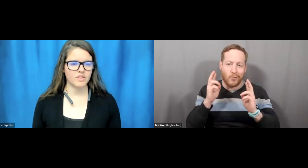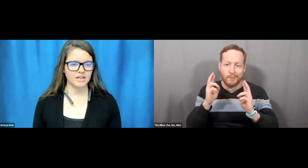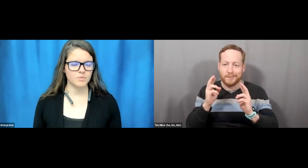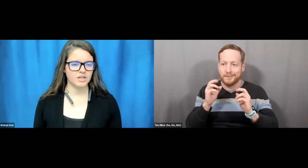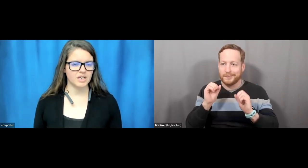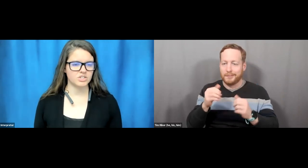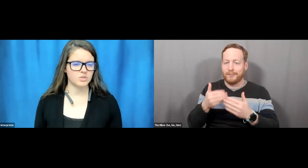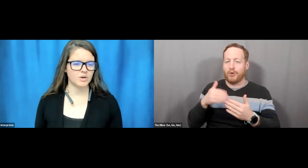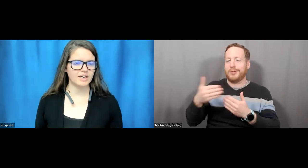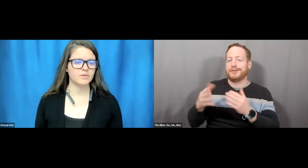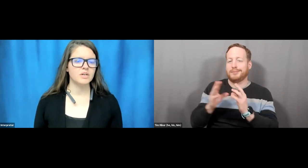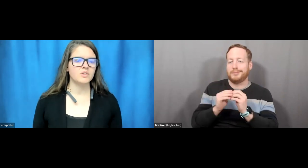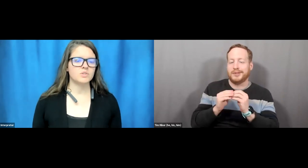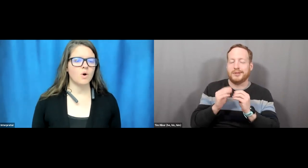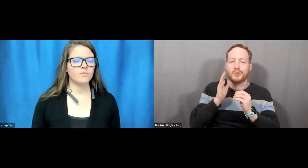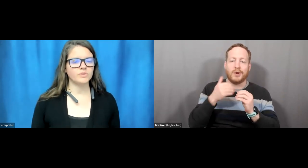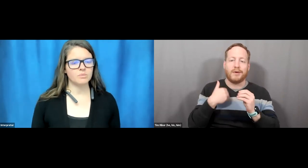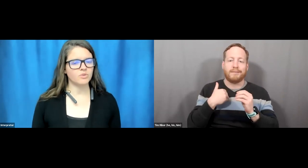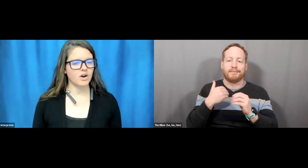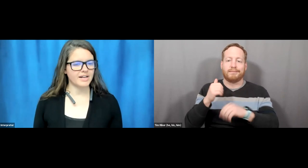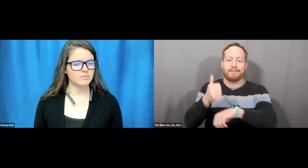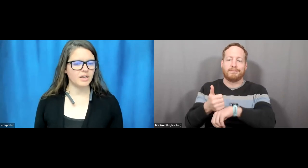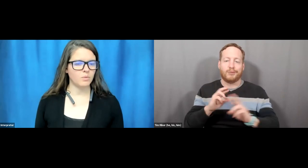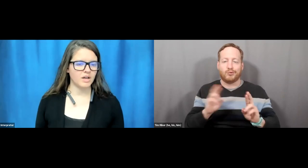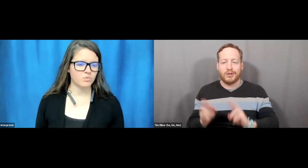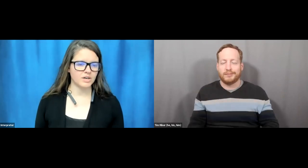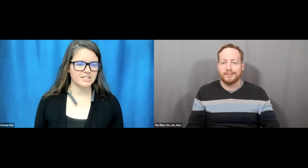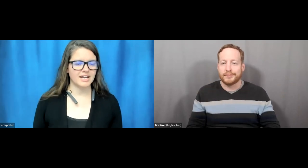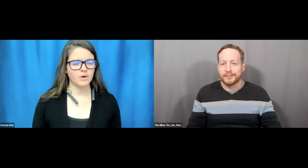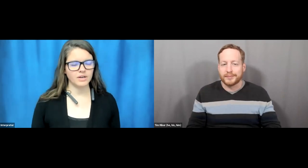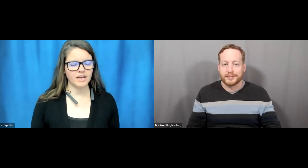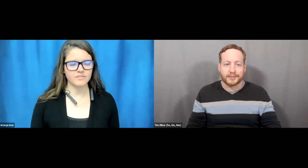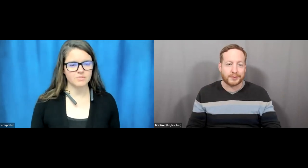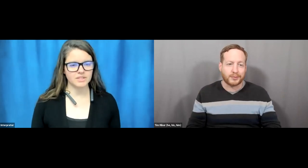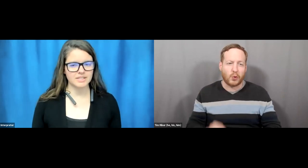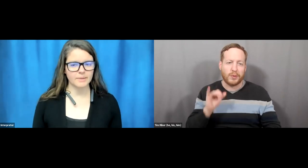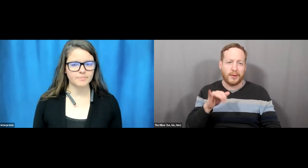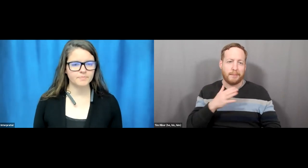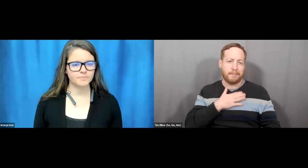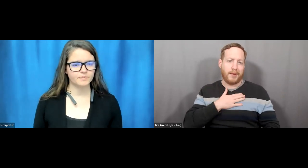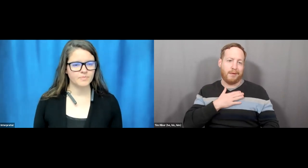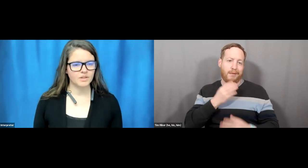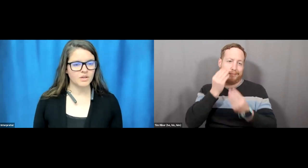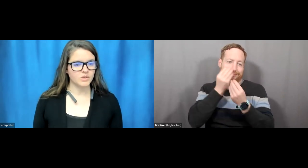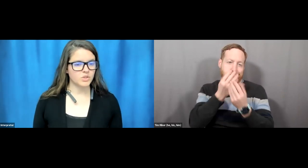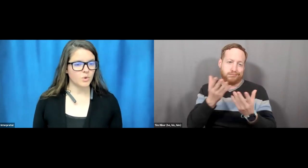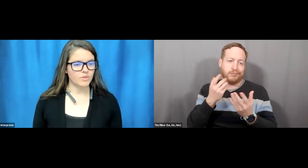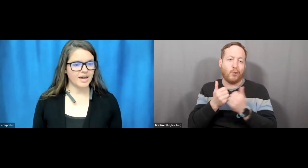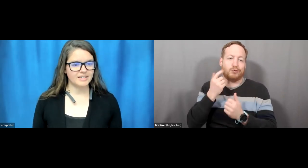that communication to work out. So hopefully before our next meeting, we'll have worked that out and have something set up. So that is